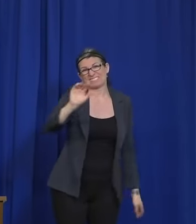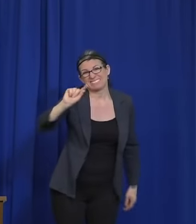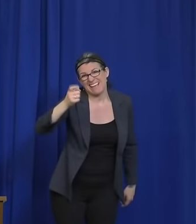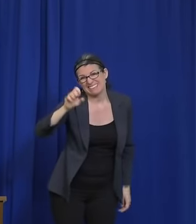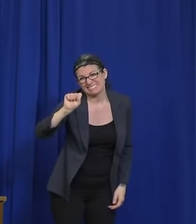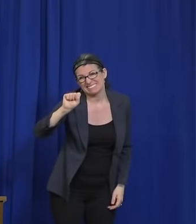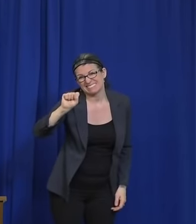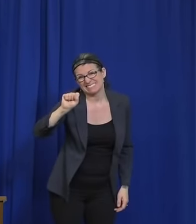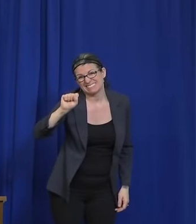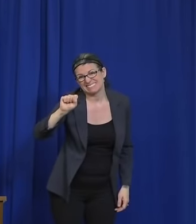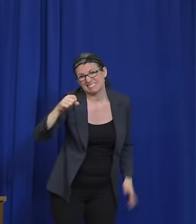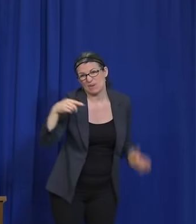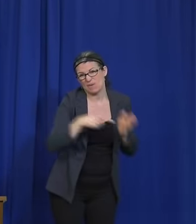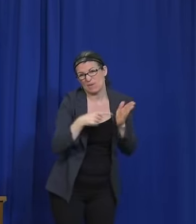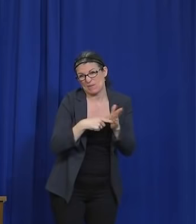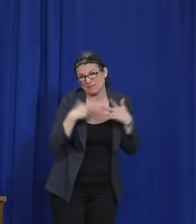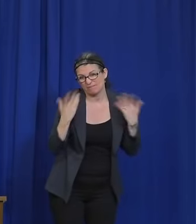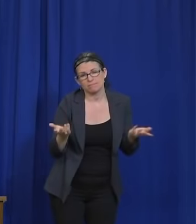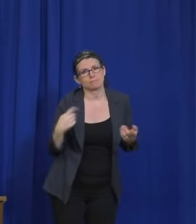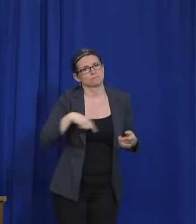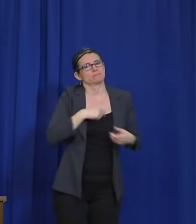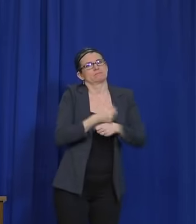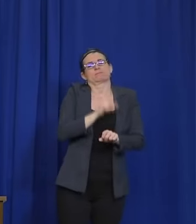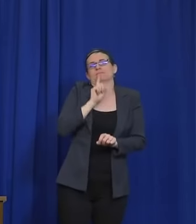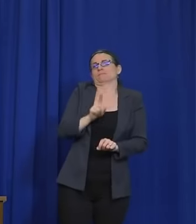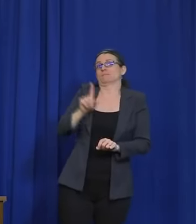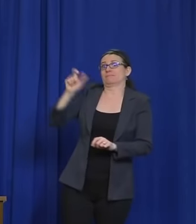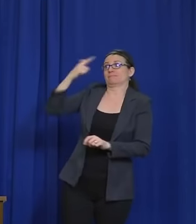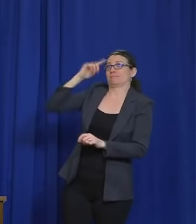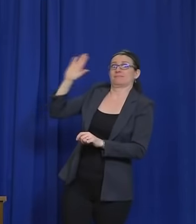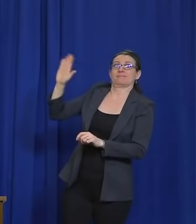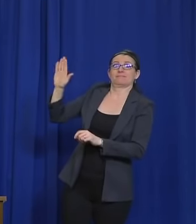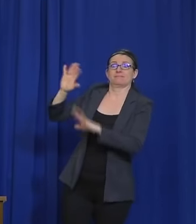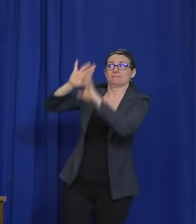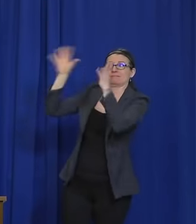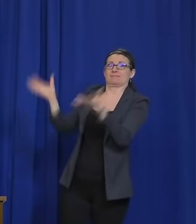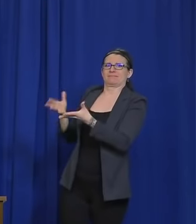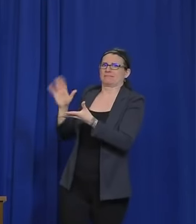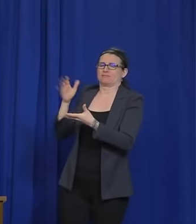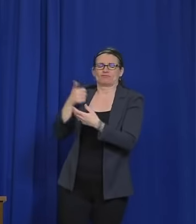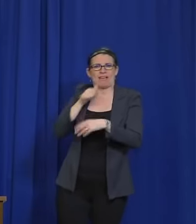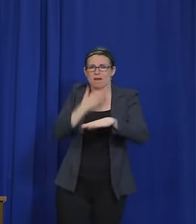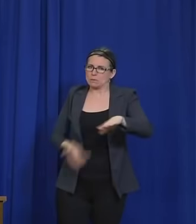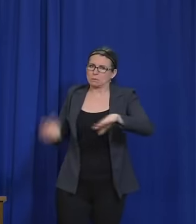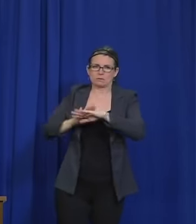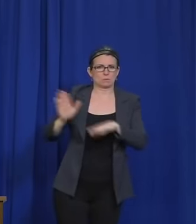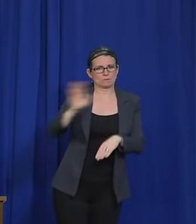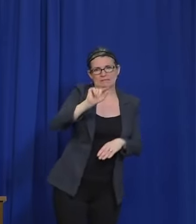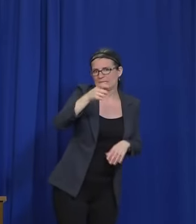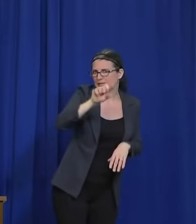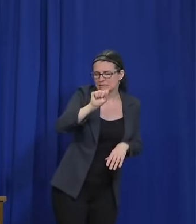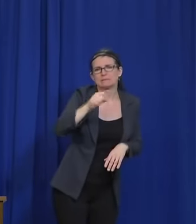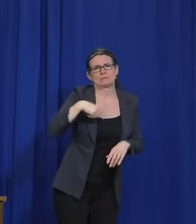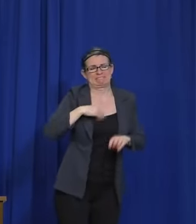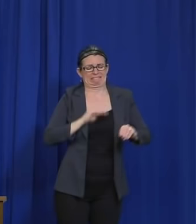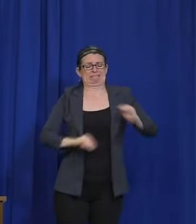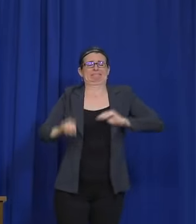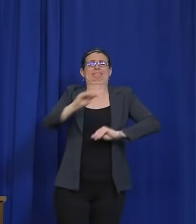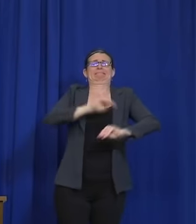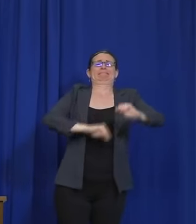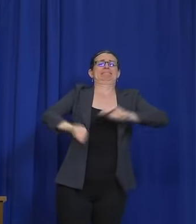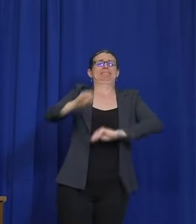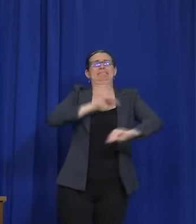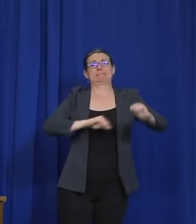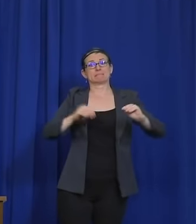that state government has to get done, and examine new ways of doing business and new ways of